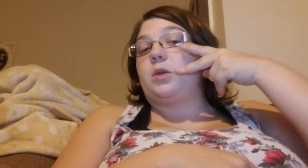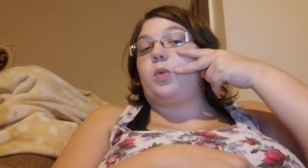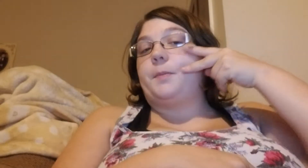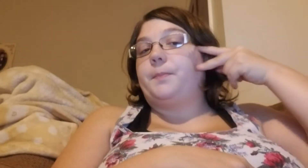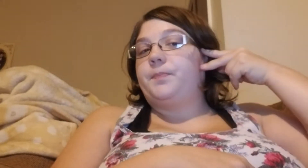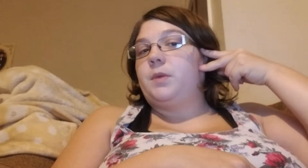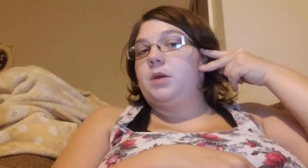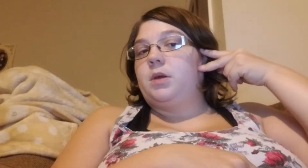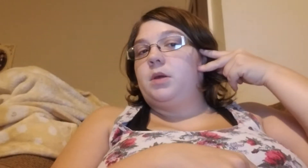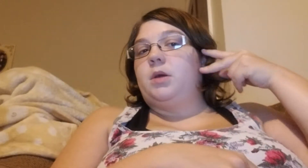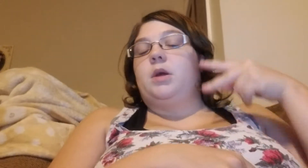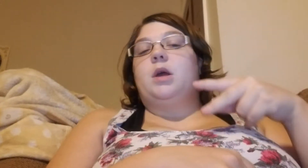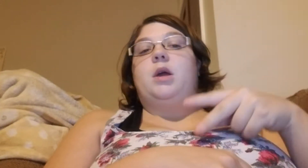one.